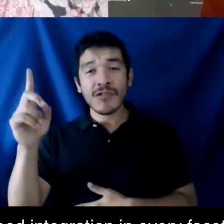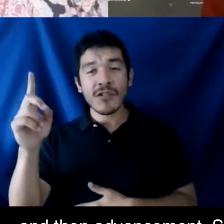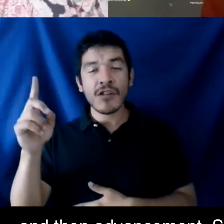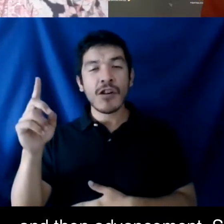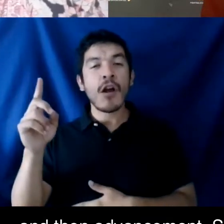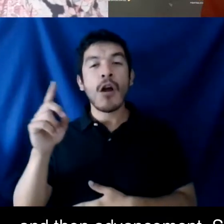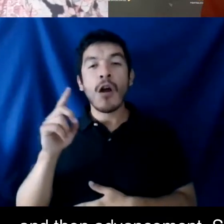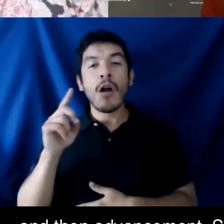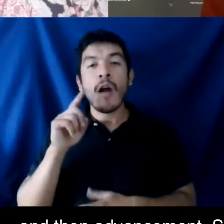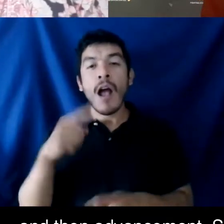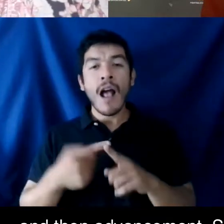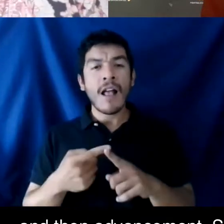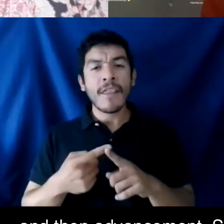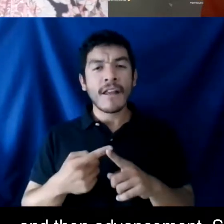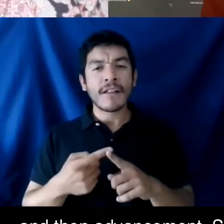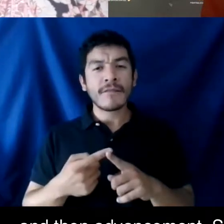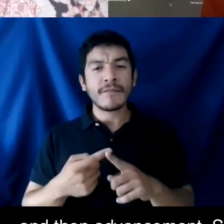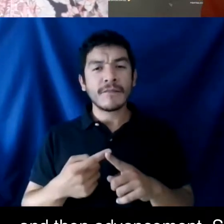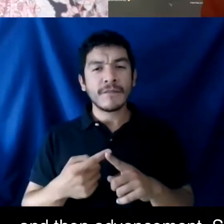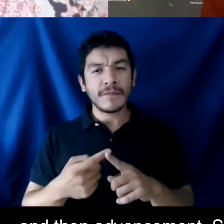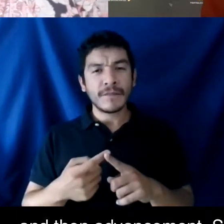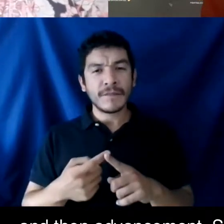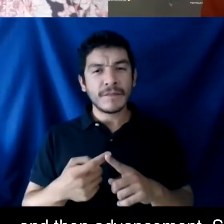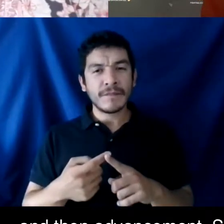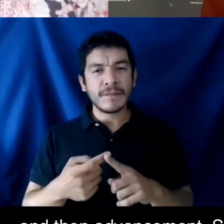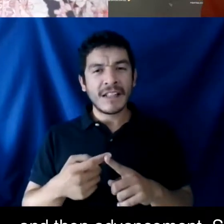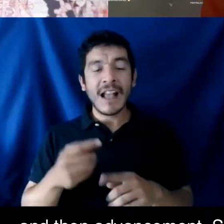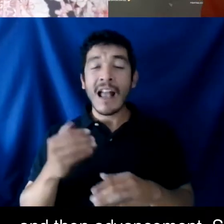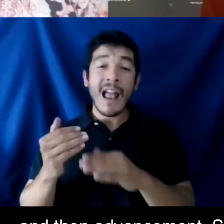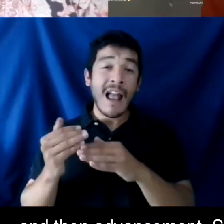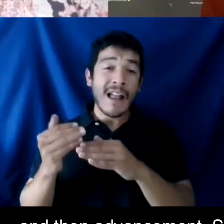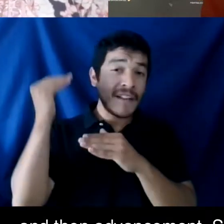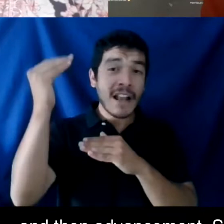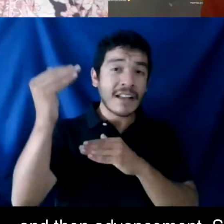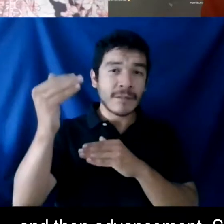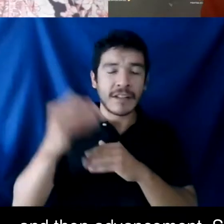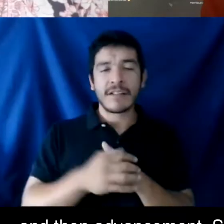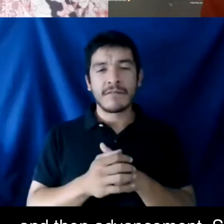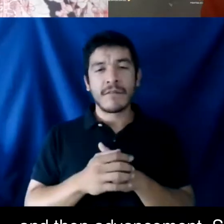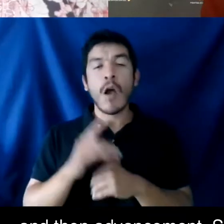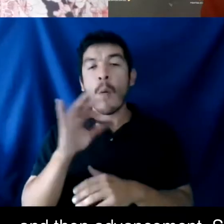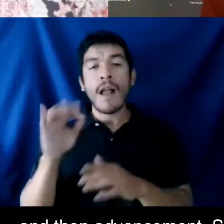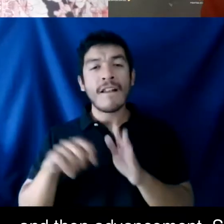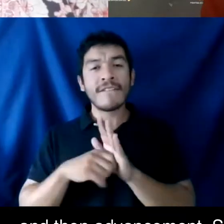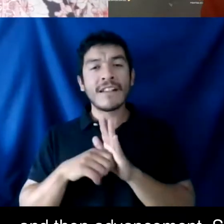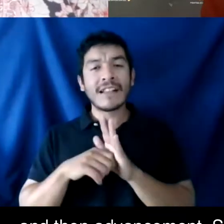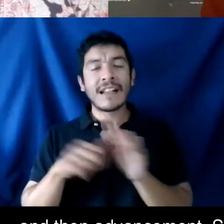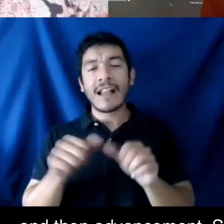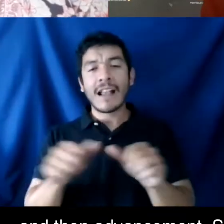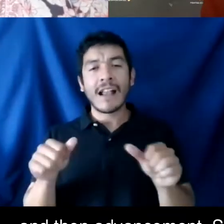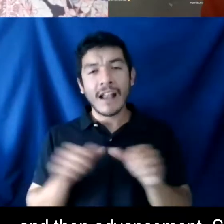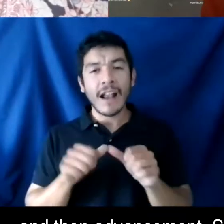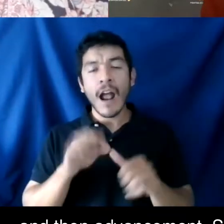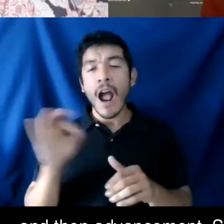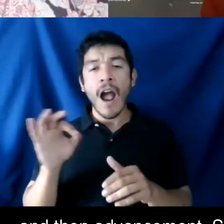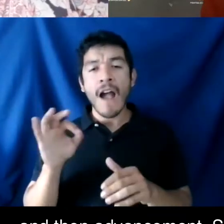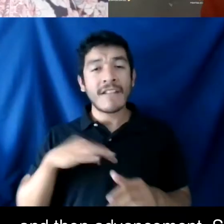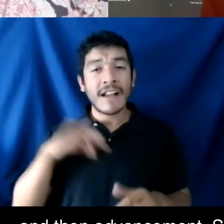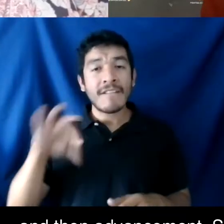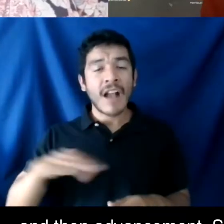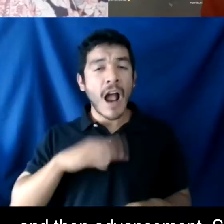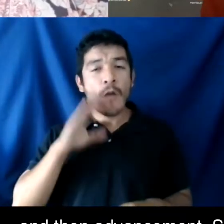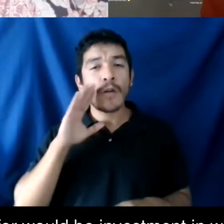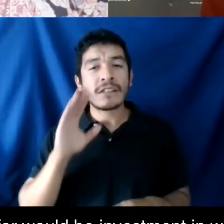recruitment, and then and then advancement. So one of the key areas of investment I would